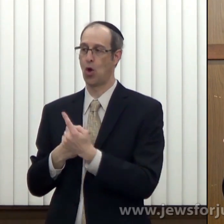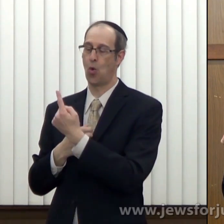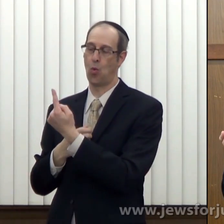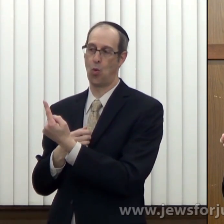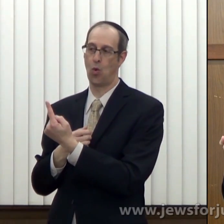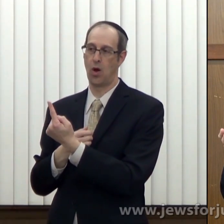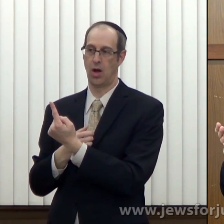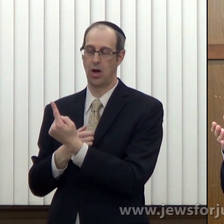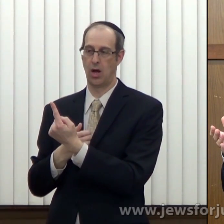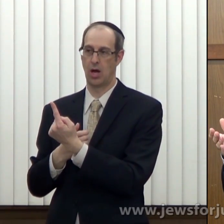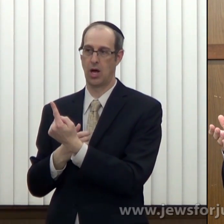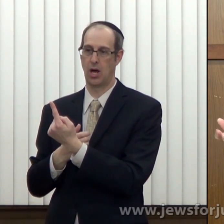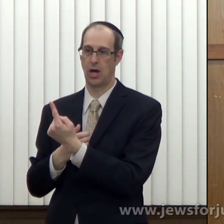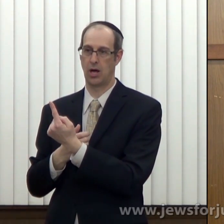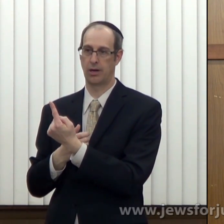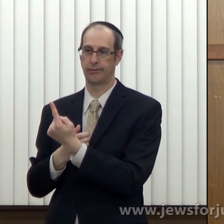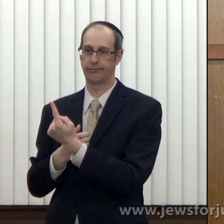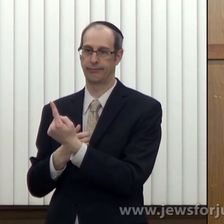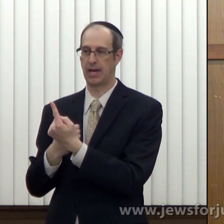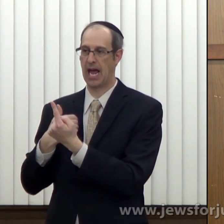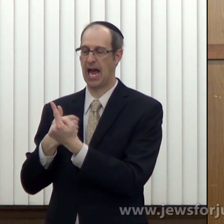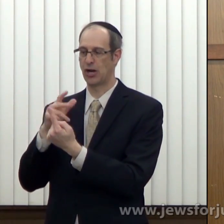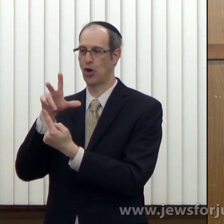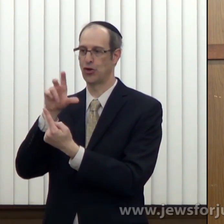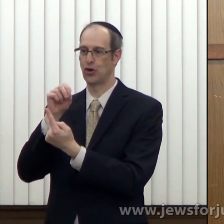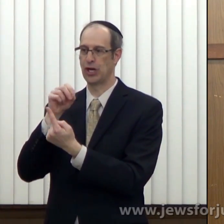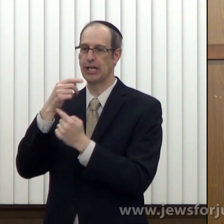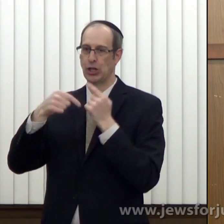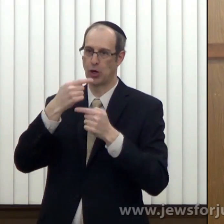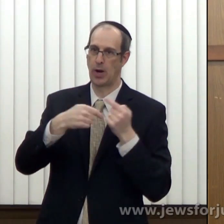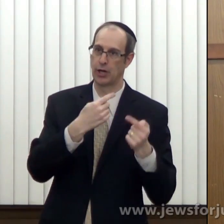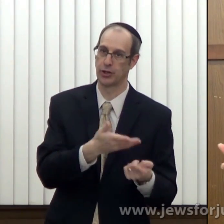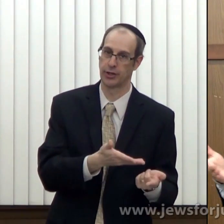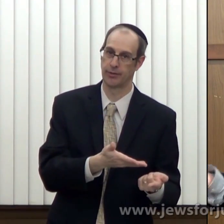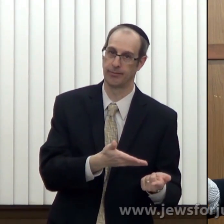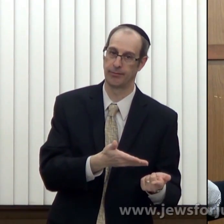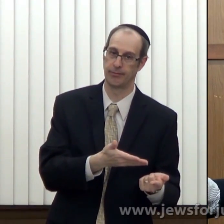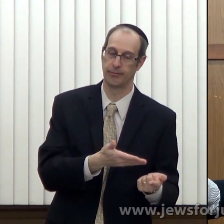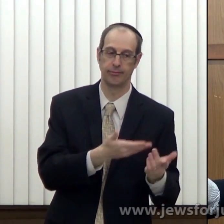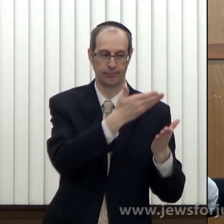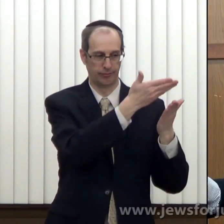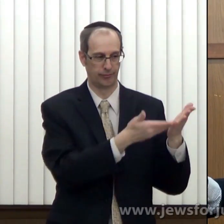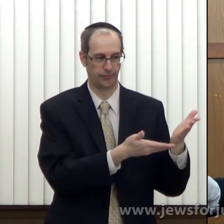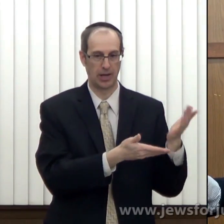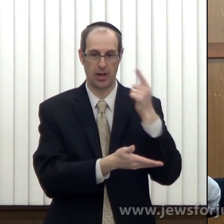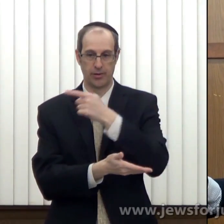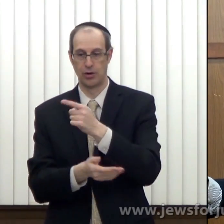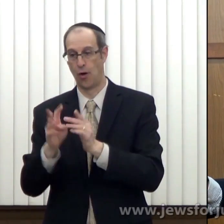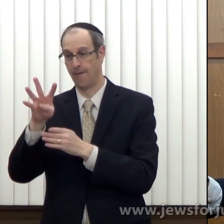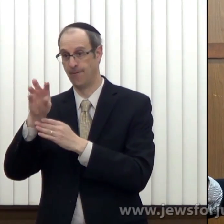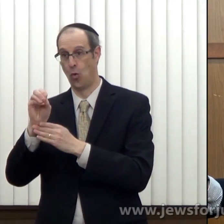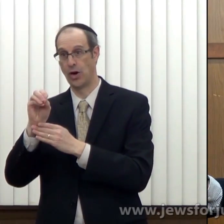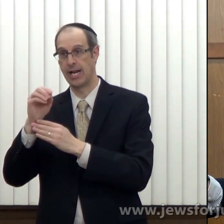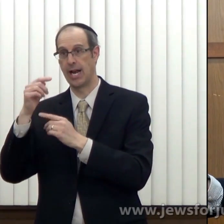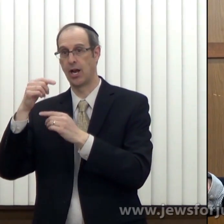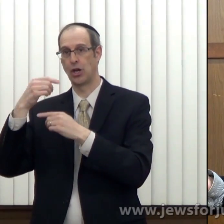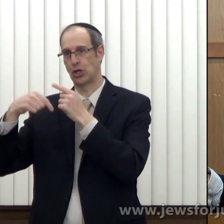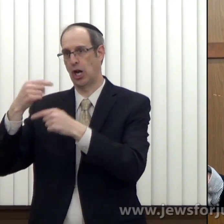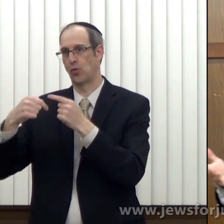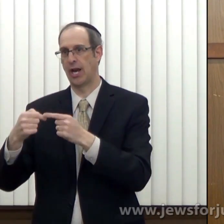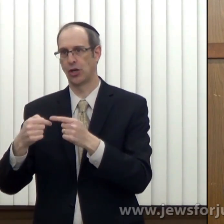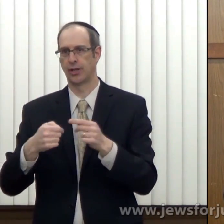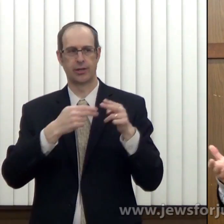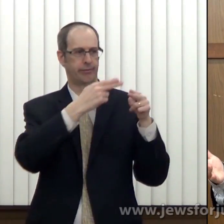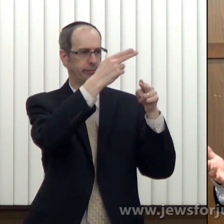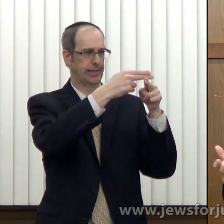had 30 generations, and the other one had 40 generations.